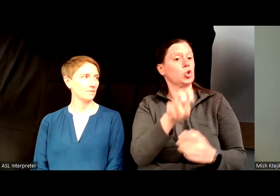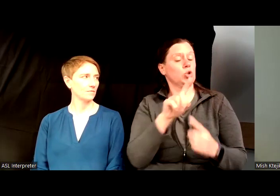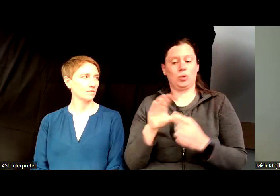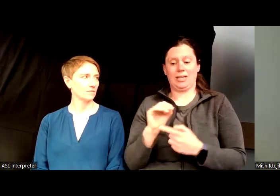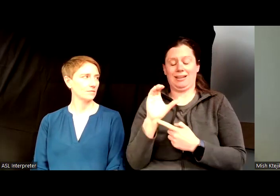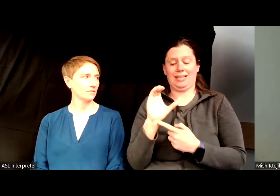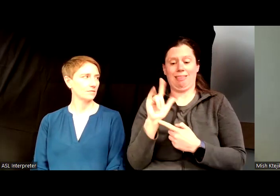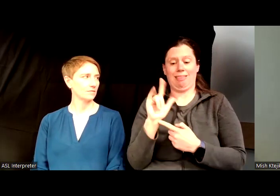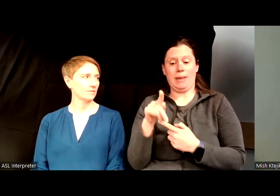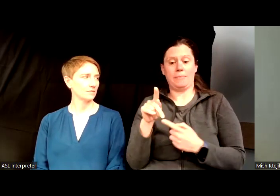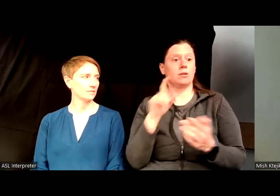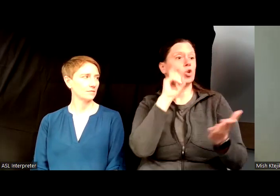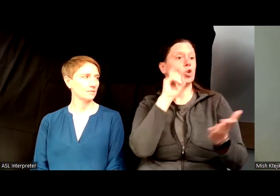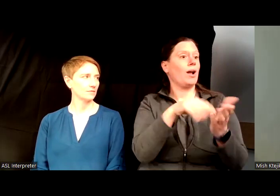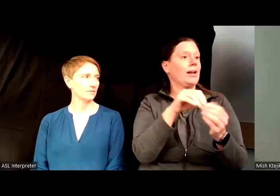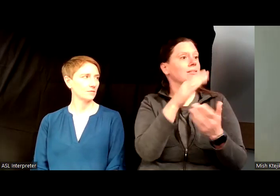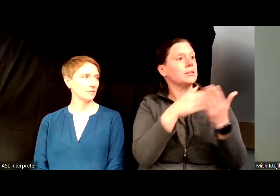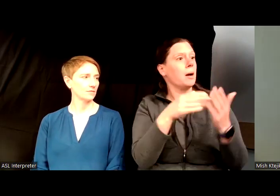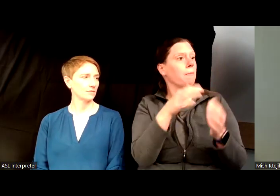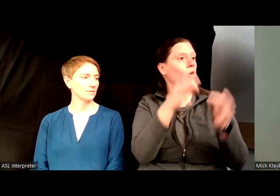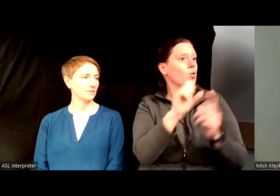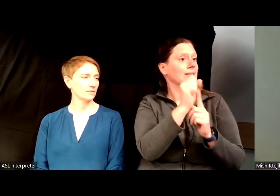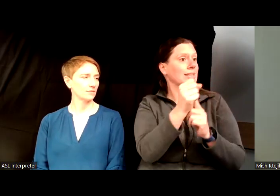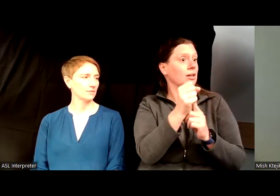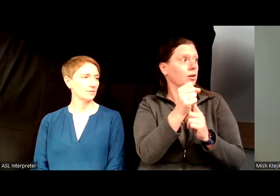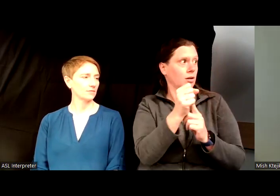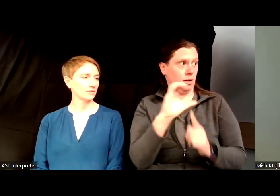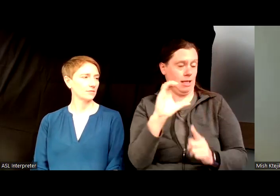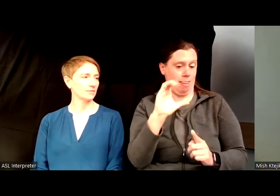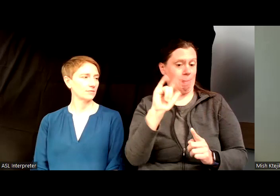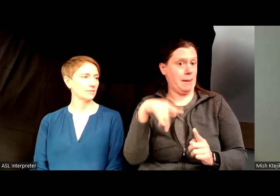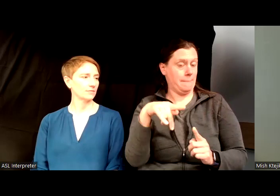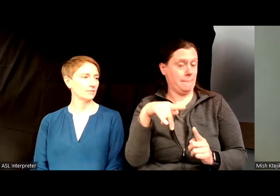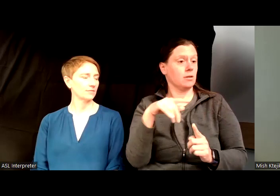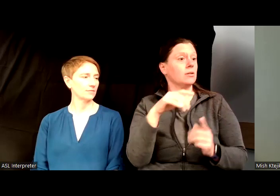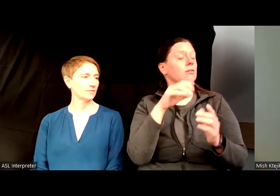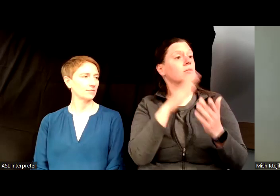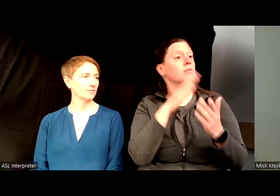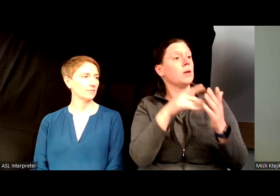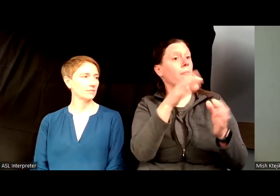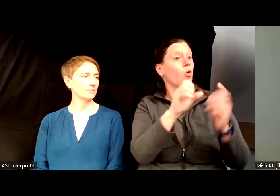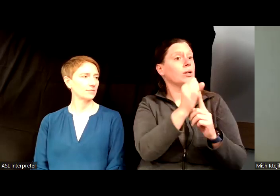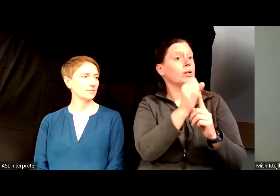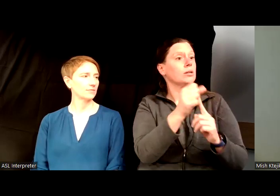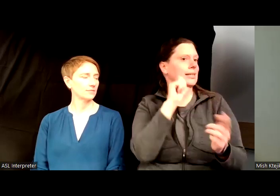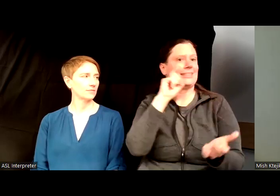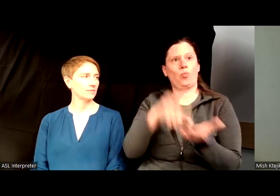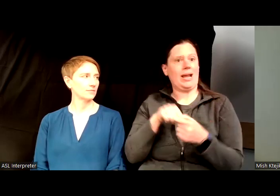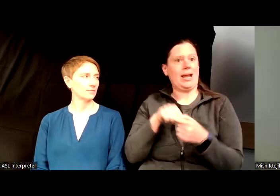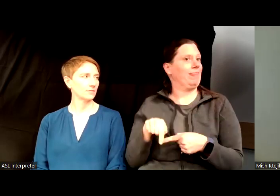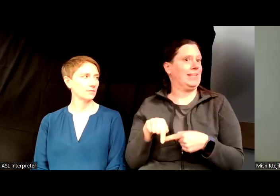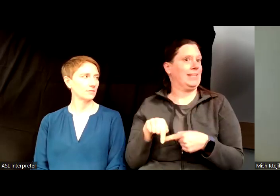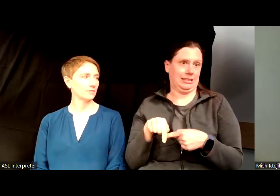my journey, you know, the clip required, there are some